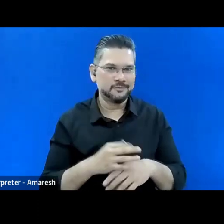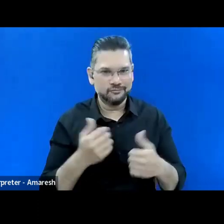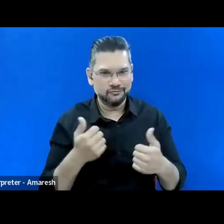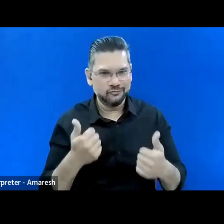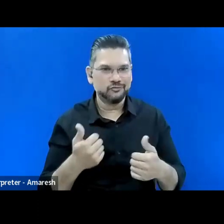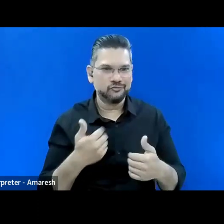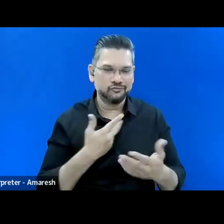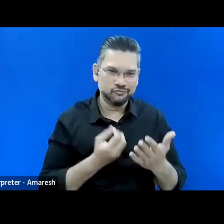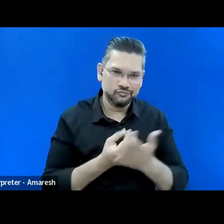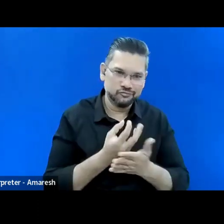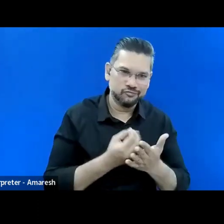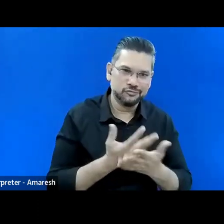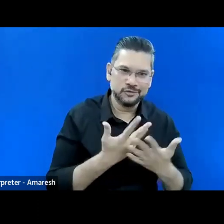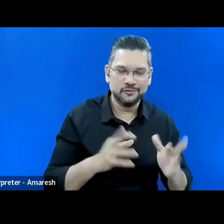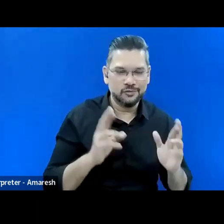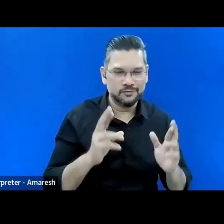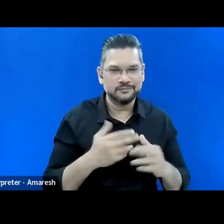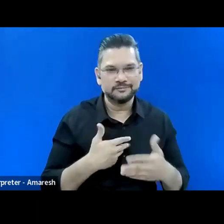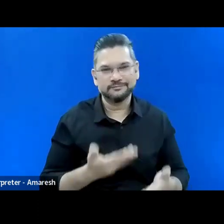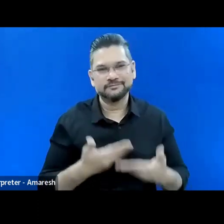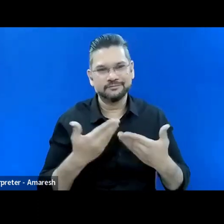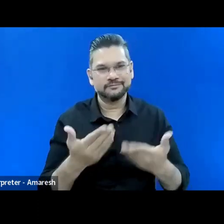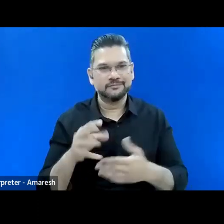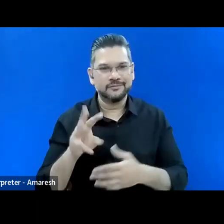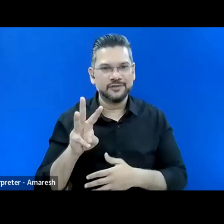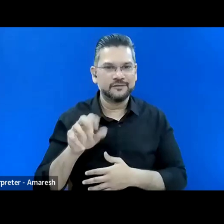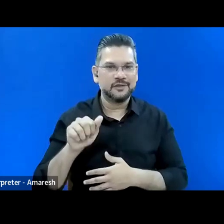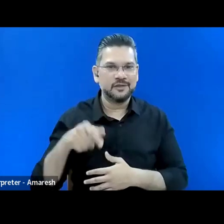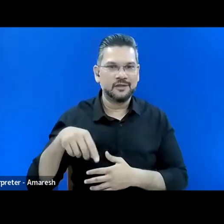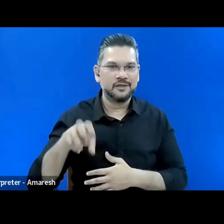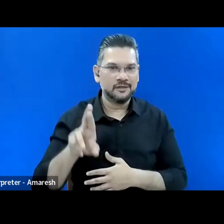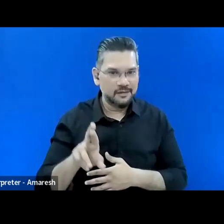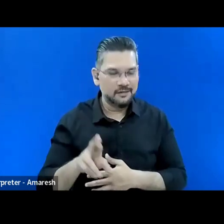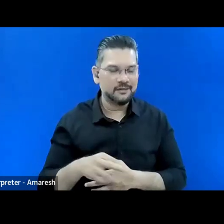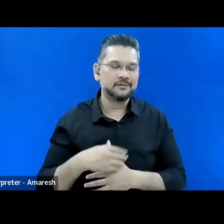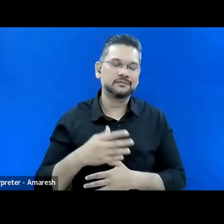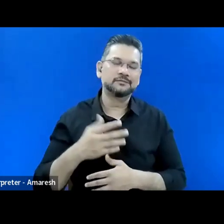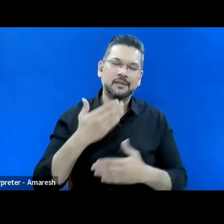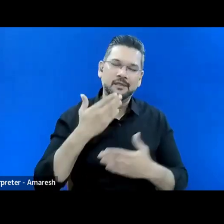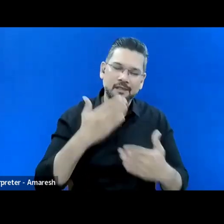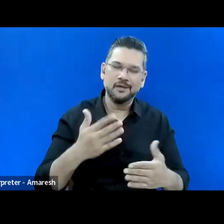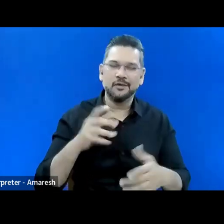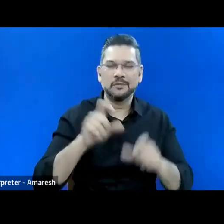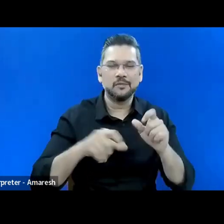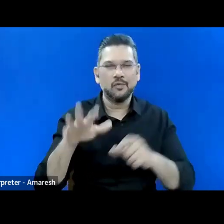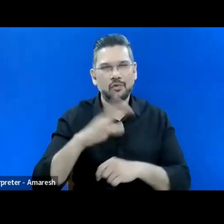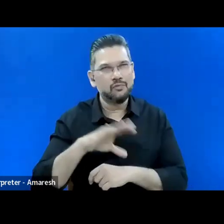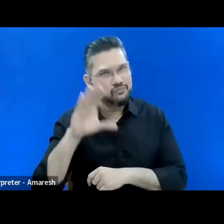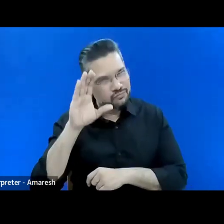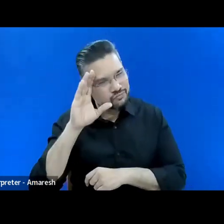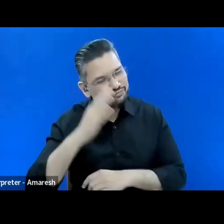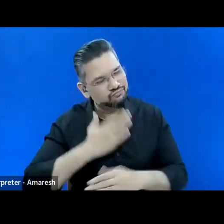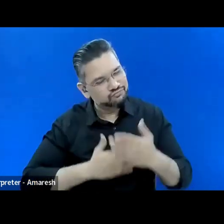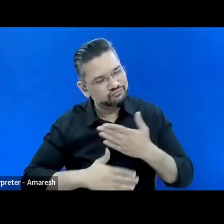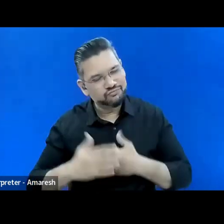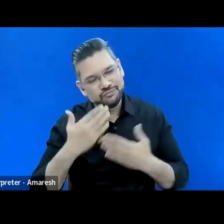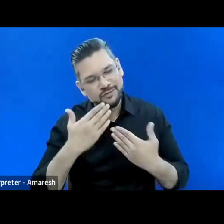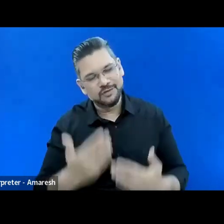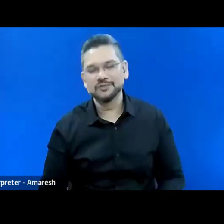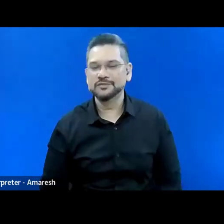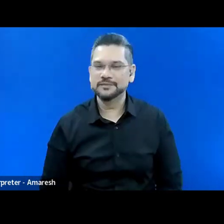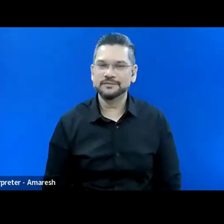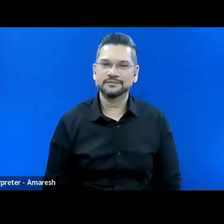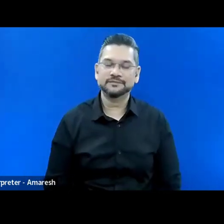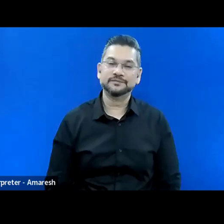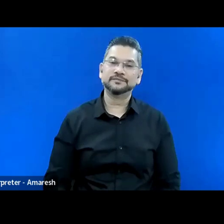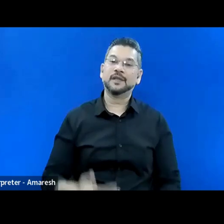hand over back to Wakar. Thank you so much for listening and being patient with me. Thank you so much,